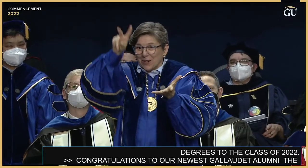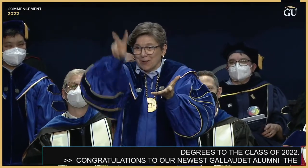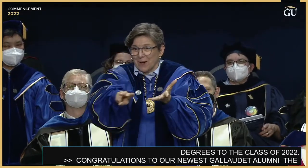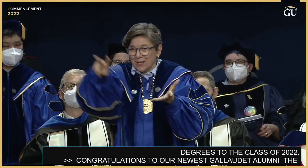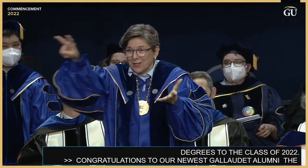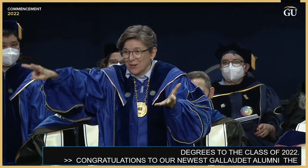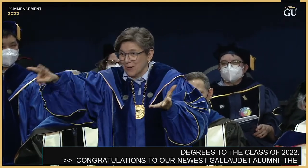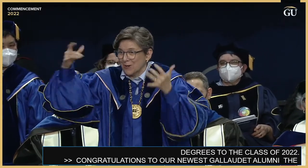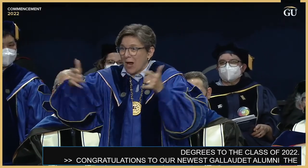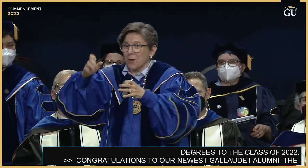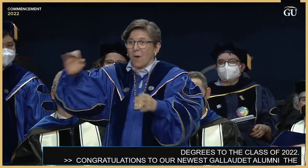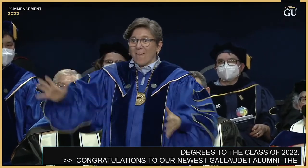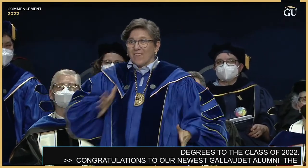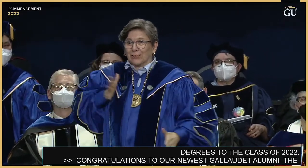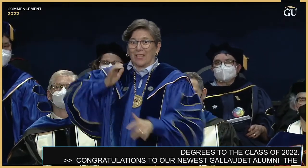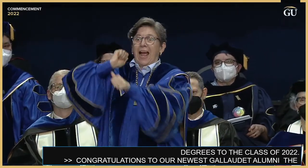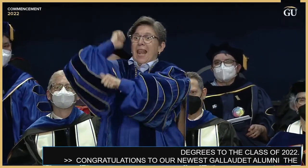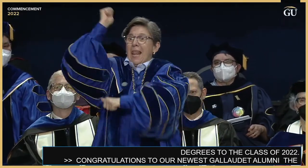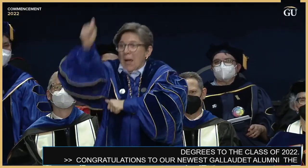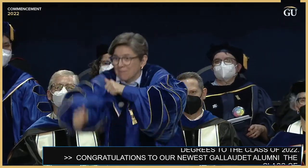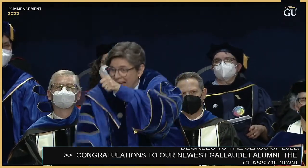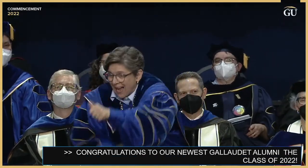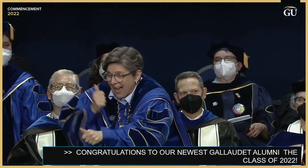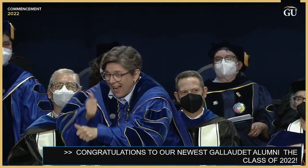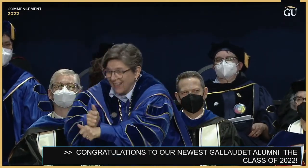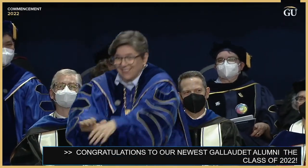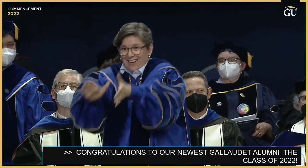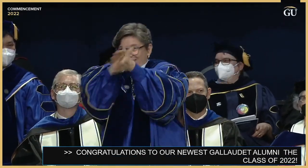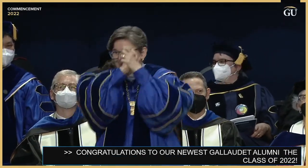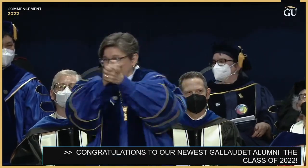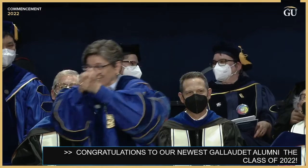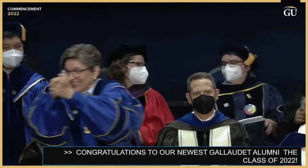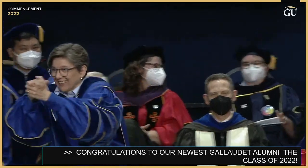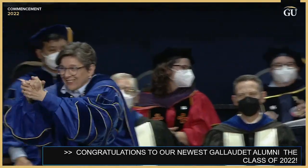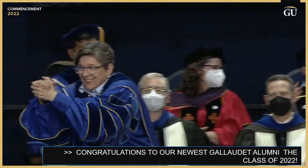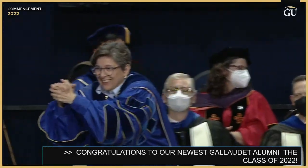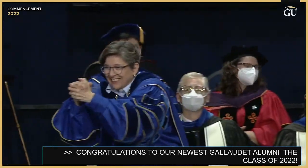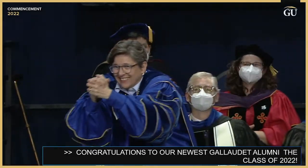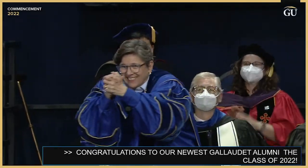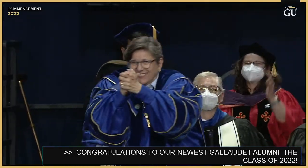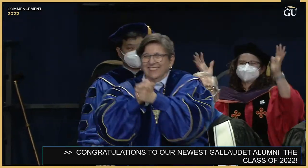of 2022. You are officially alumni.